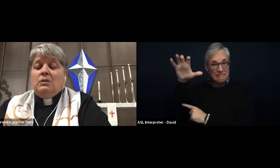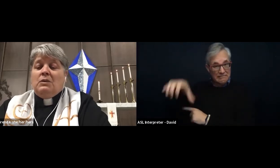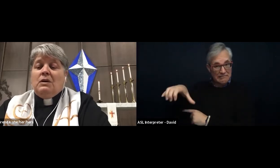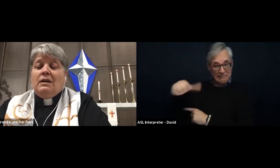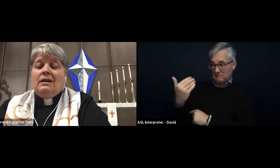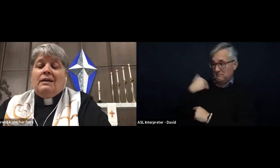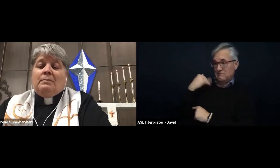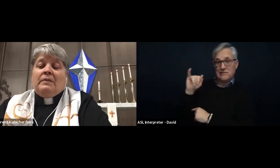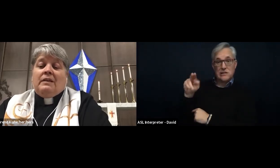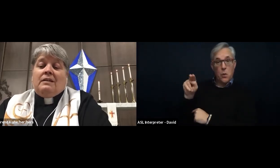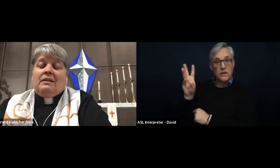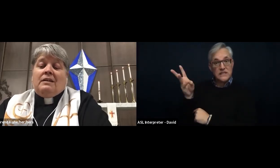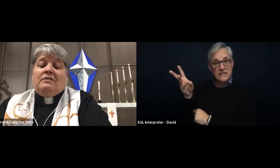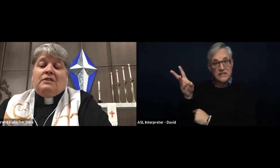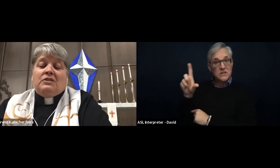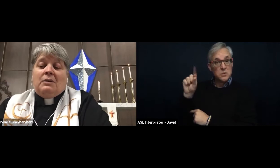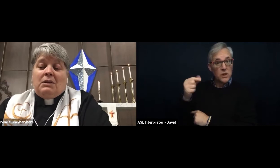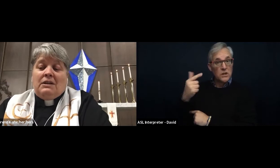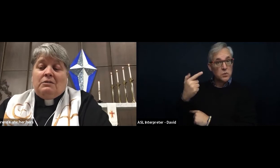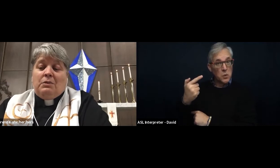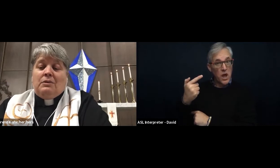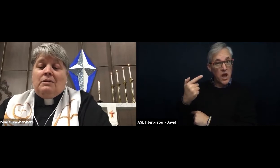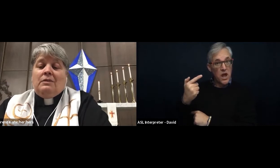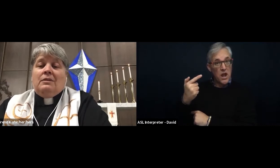6, 2021, it feels